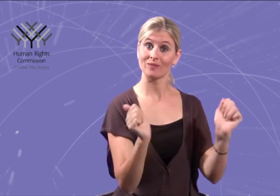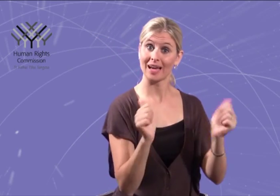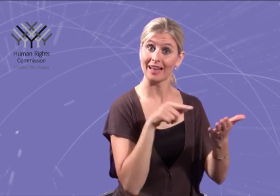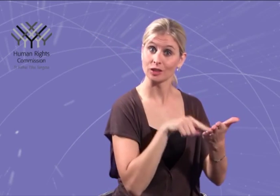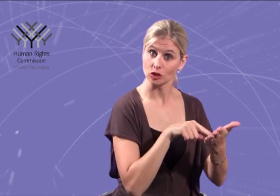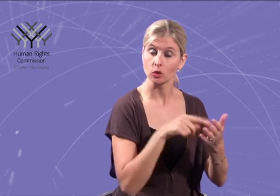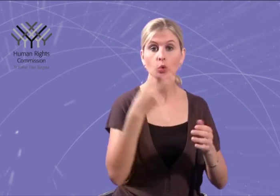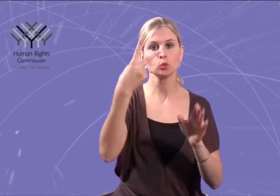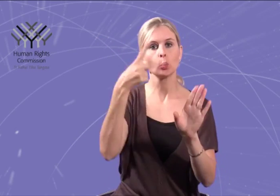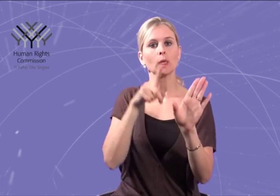convention.